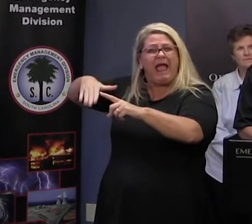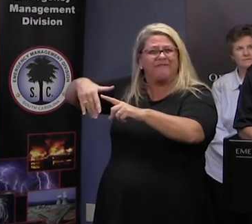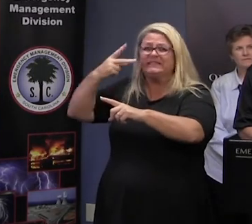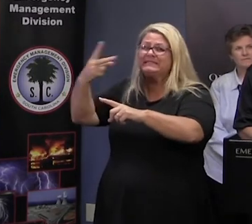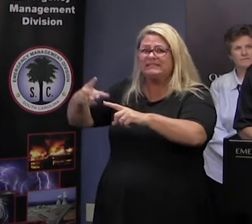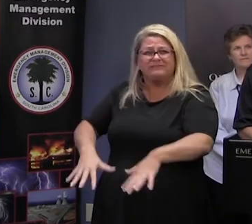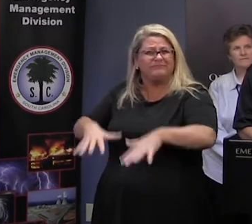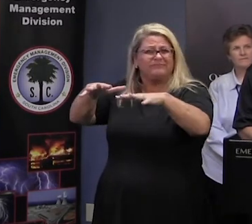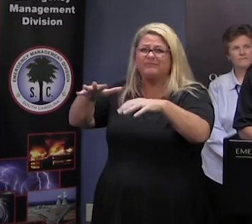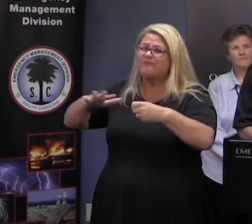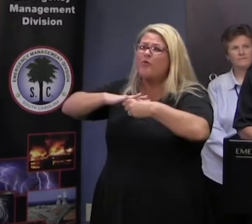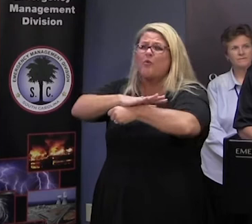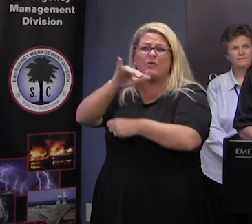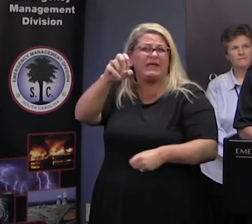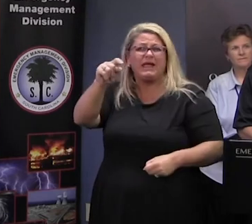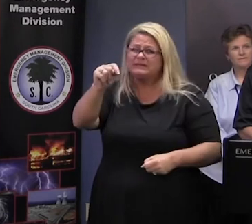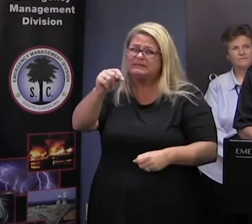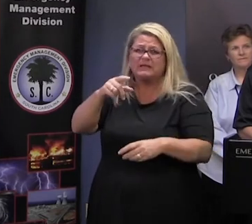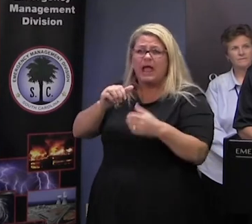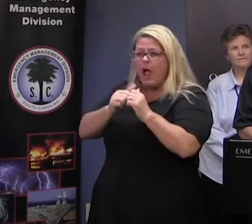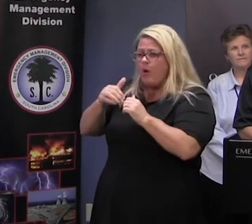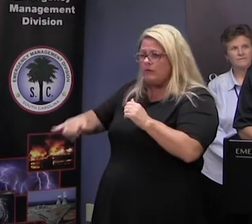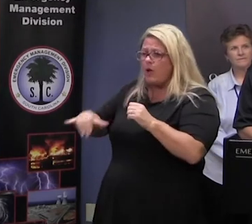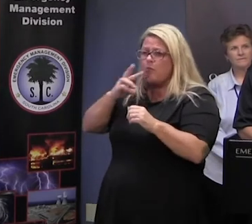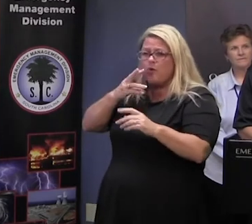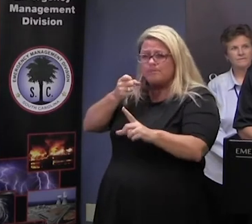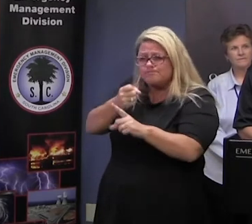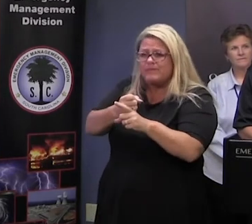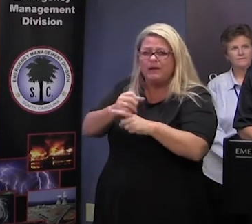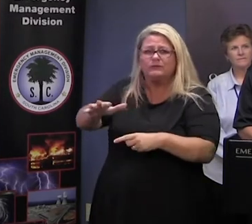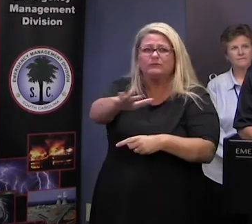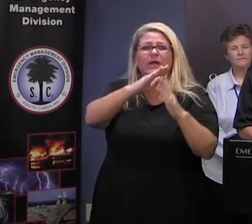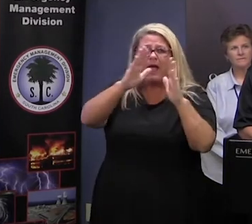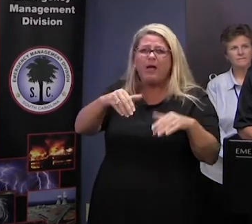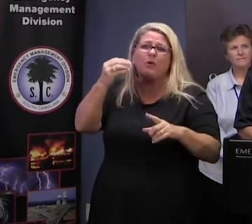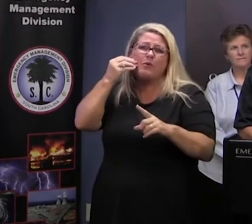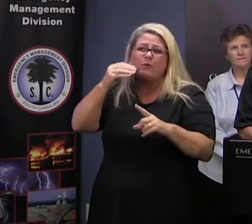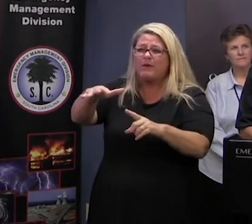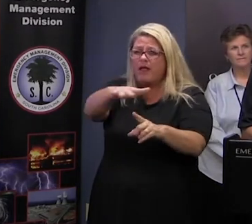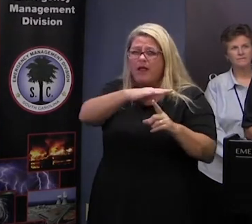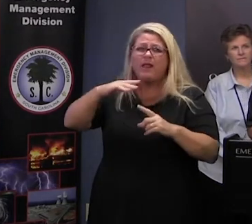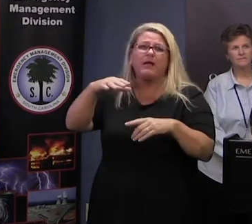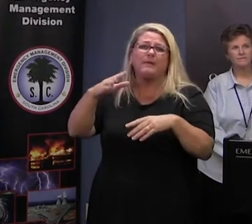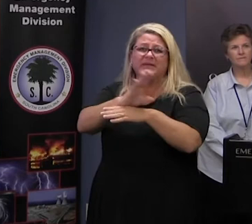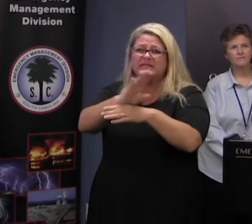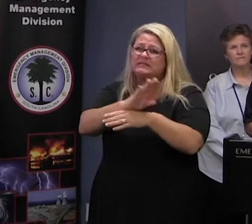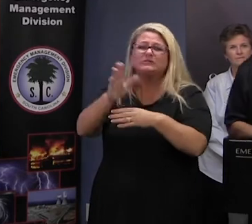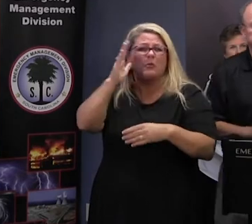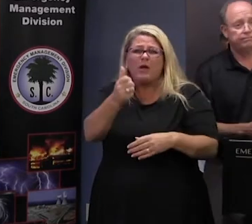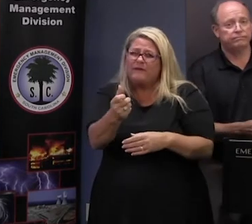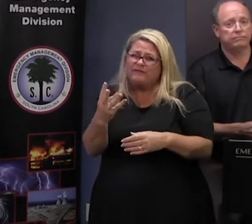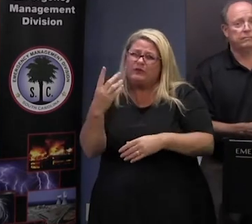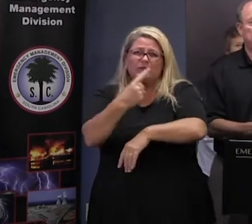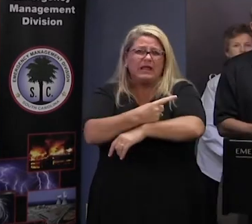full flooding and impacts of that flooding right now, and it's going to be for a couple of days before we do see that. Georgia